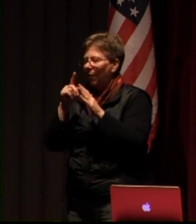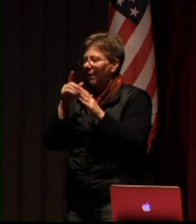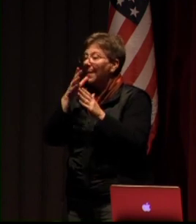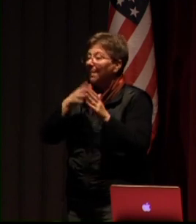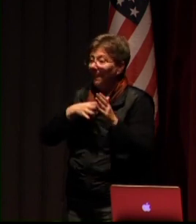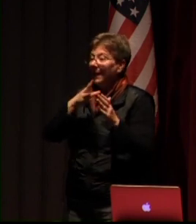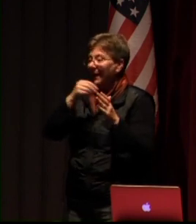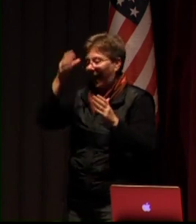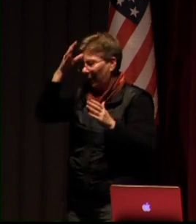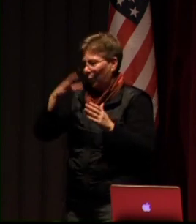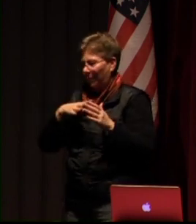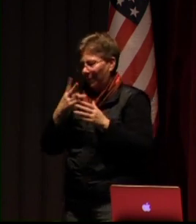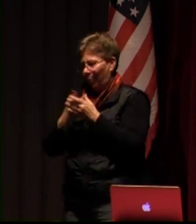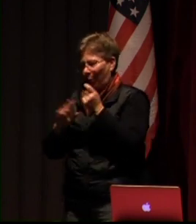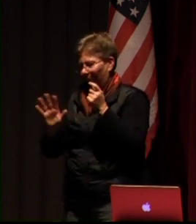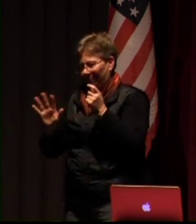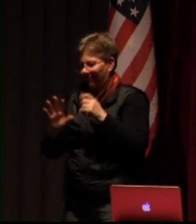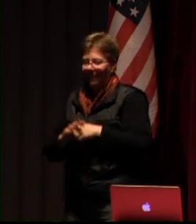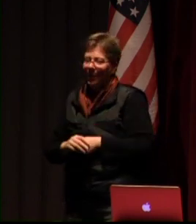that.